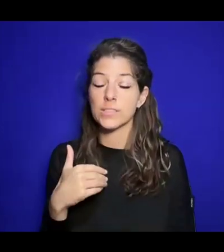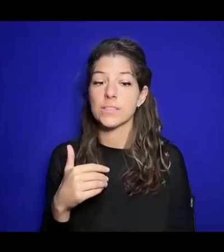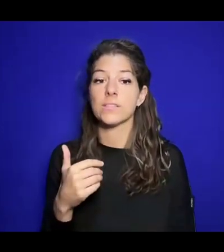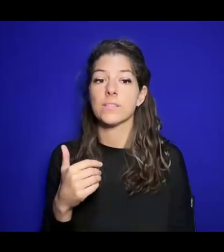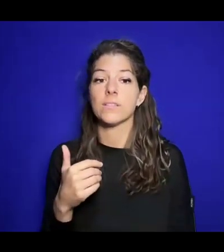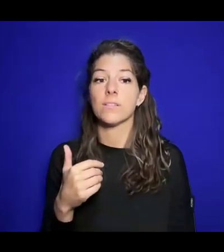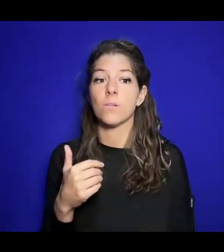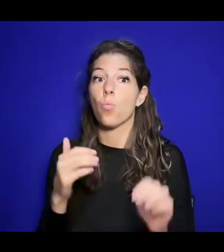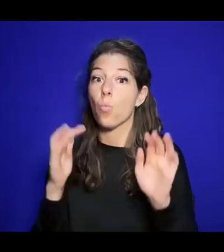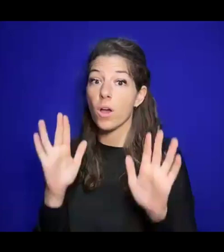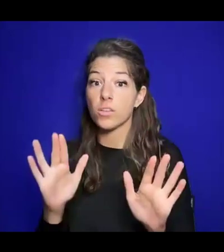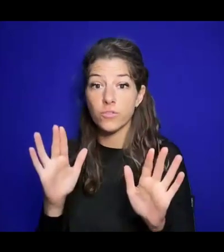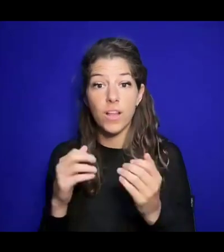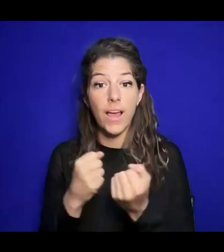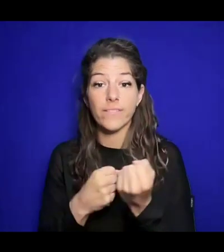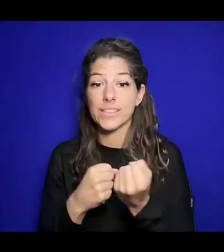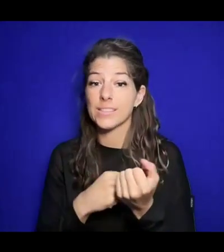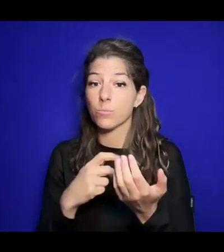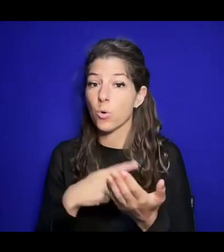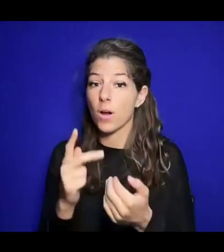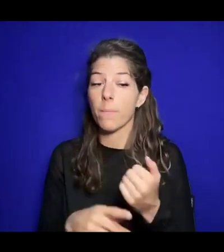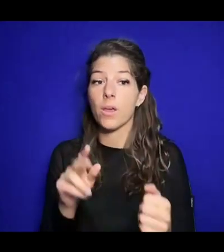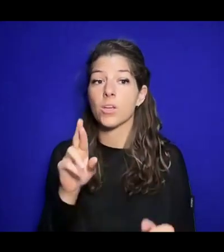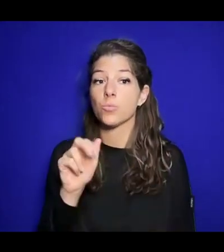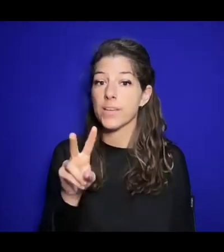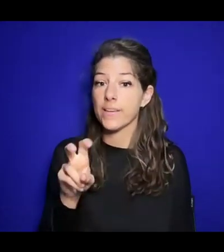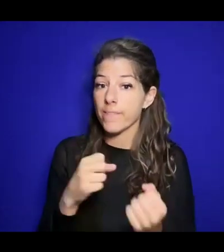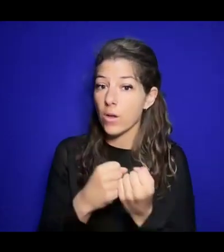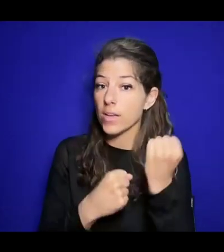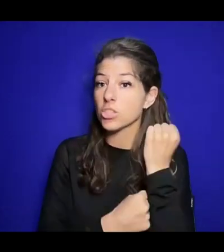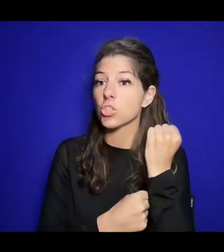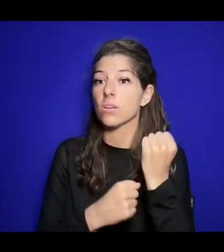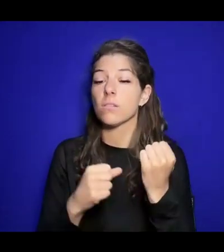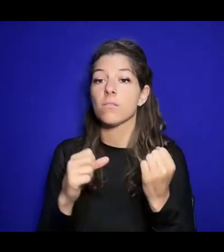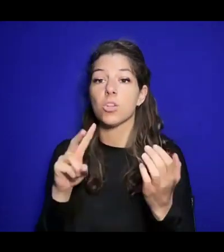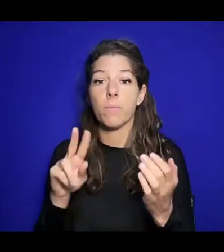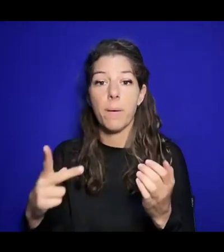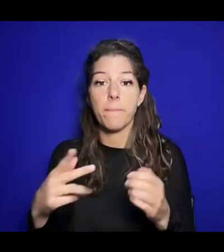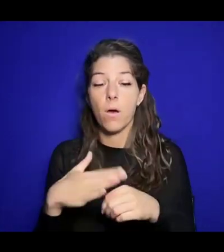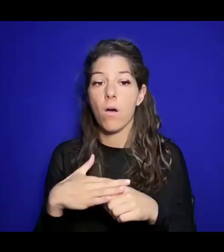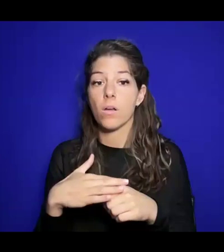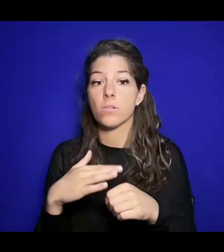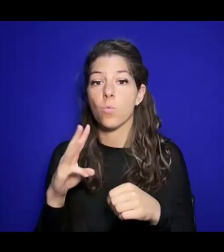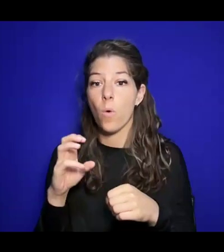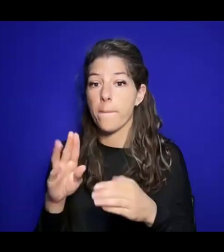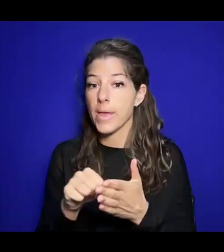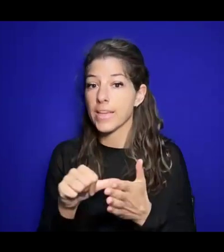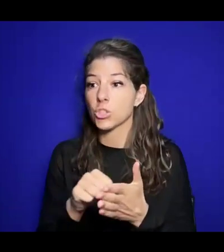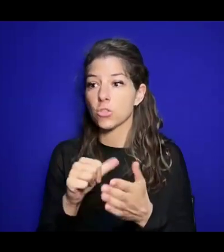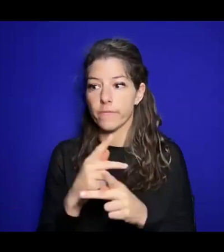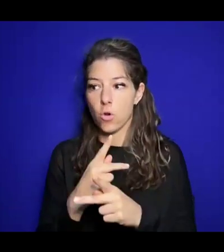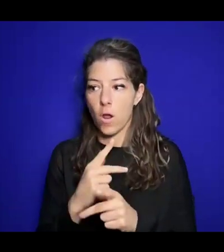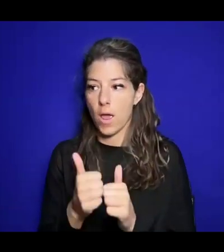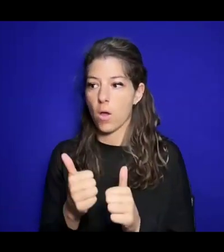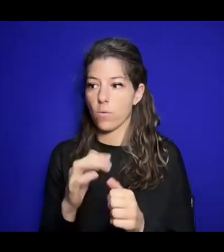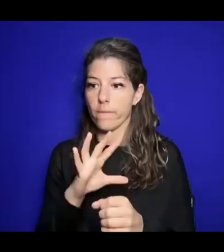have a wonderful advocacy program at the Reeve Foundation. You can look them up on the webpage and find out how you can